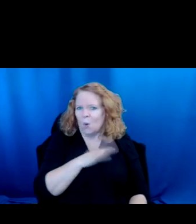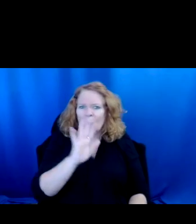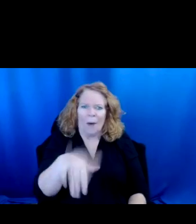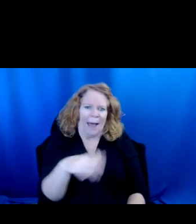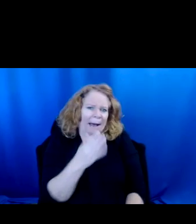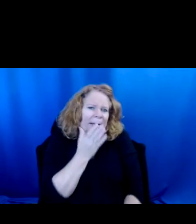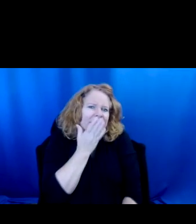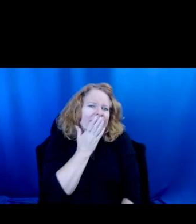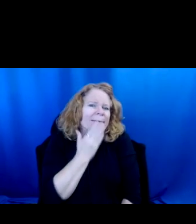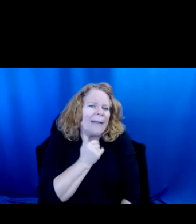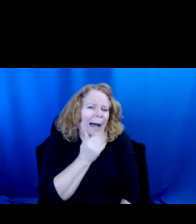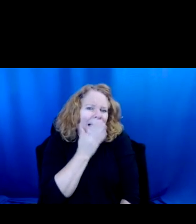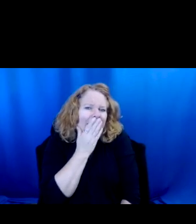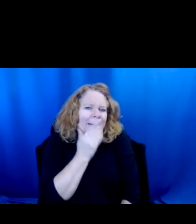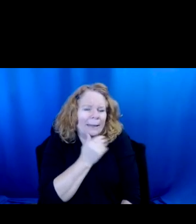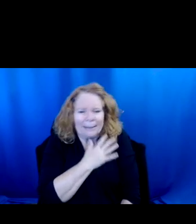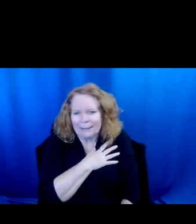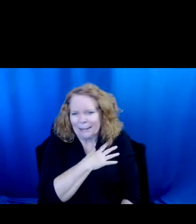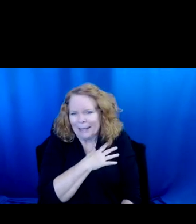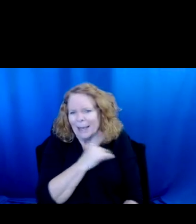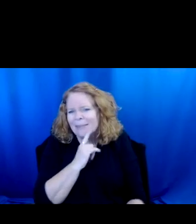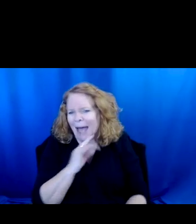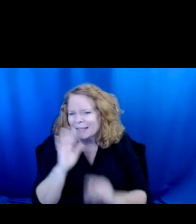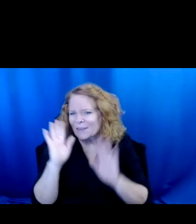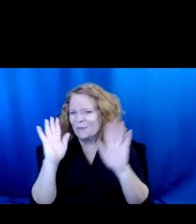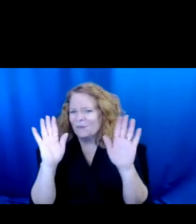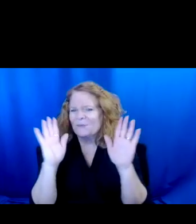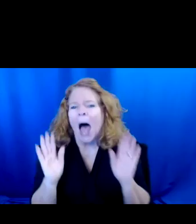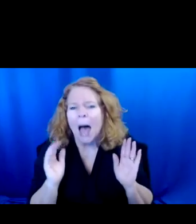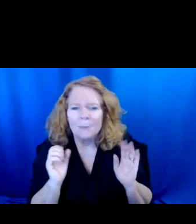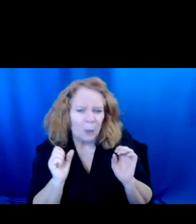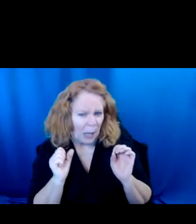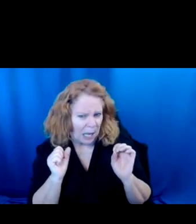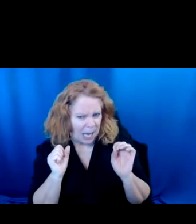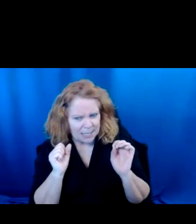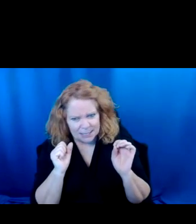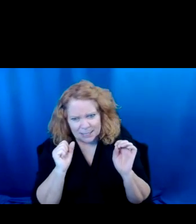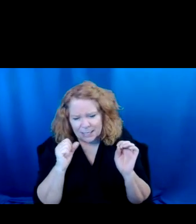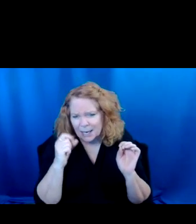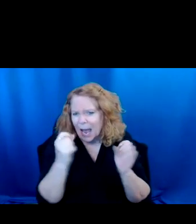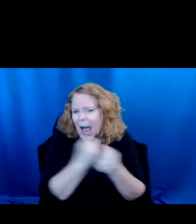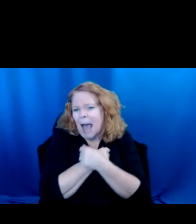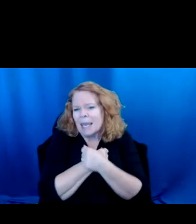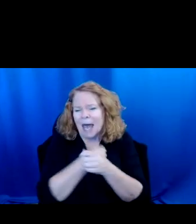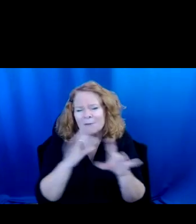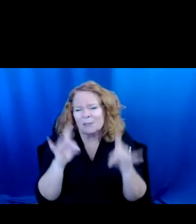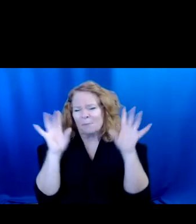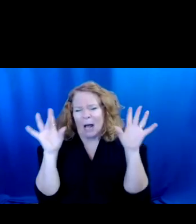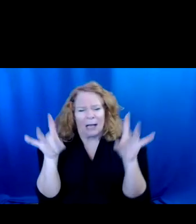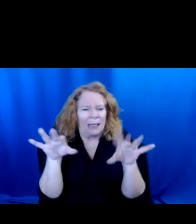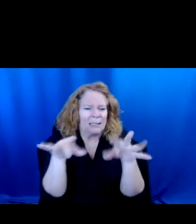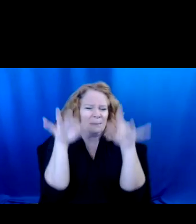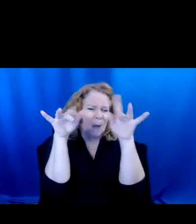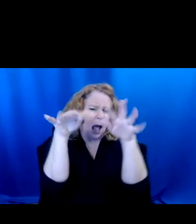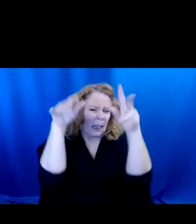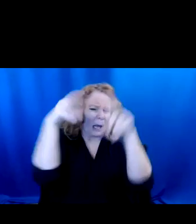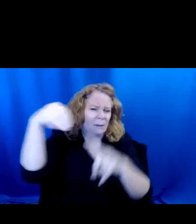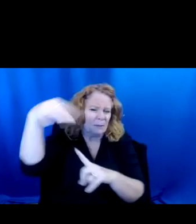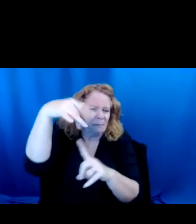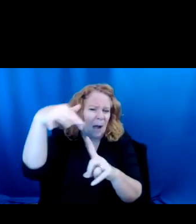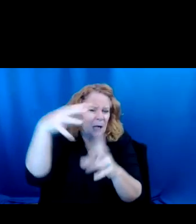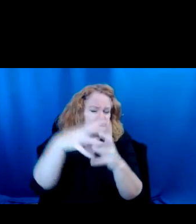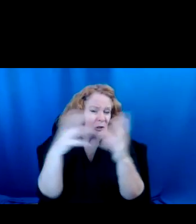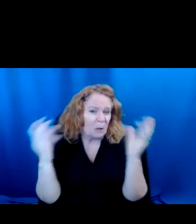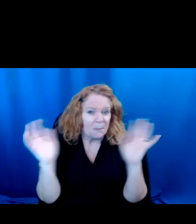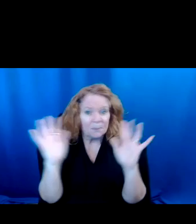how terribly fabulous. I do love sparkly, sparkly sparkles so much. They sparkle